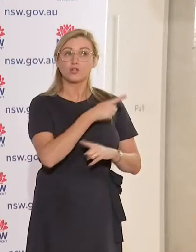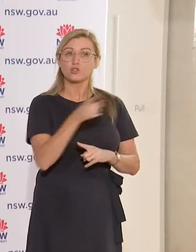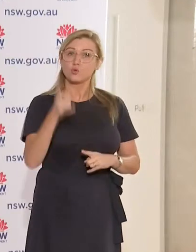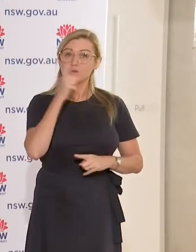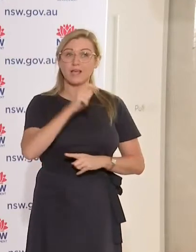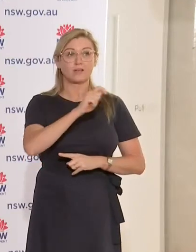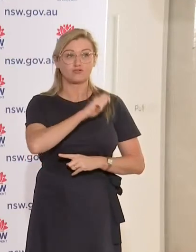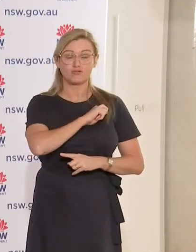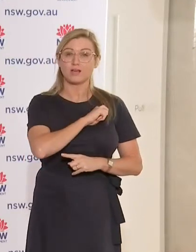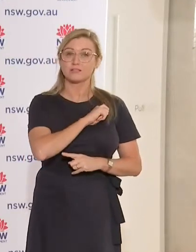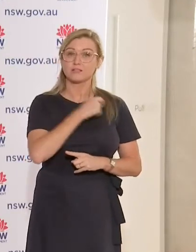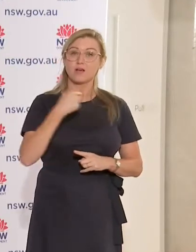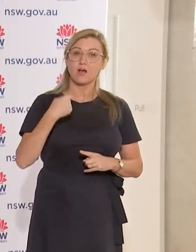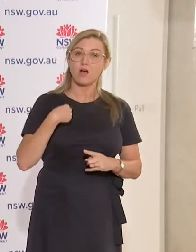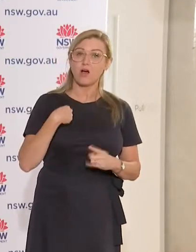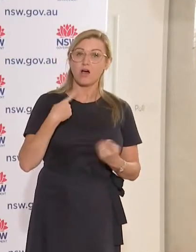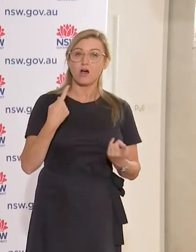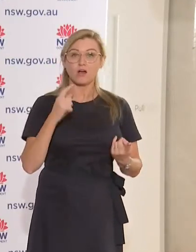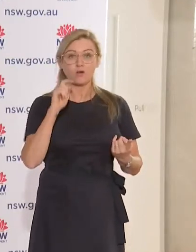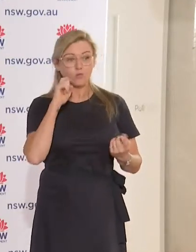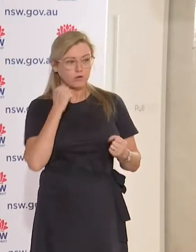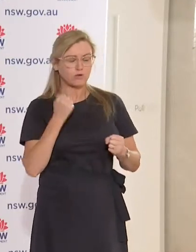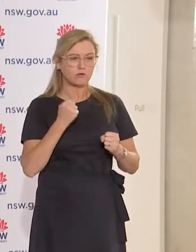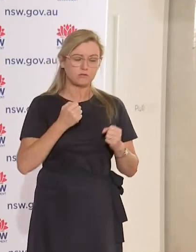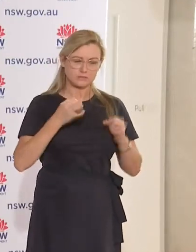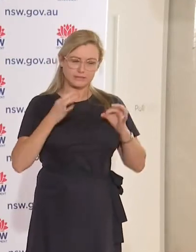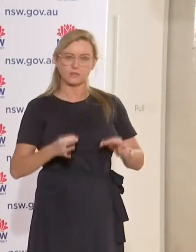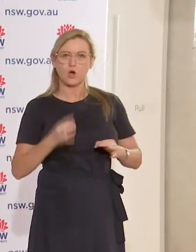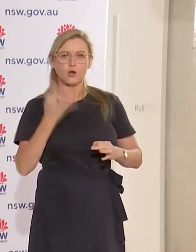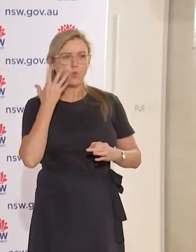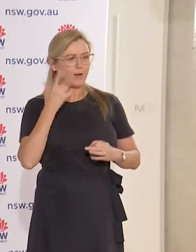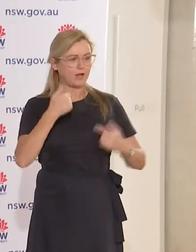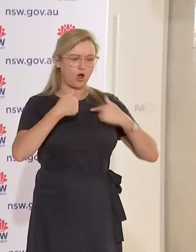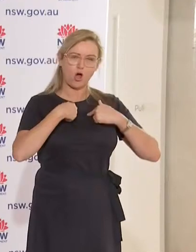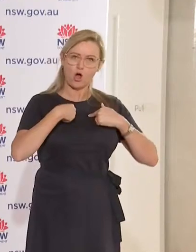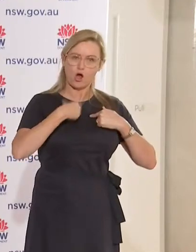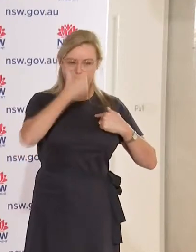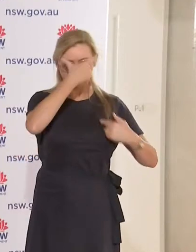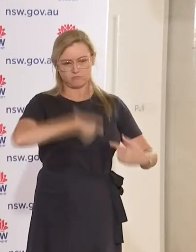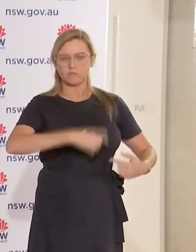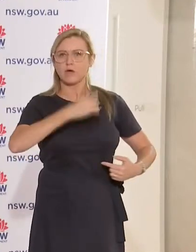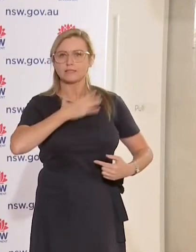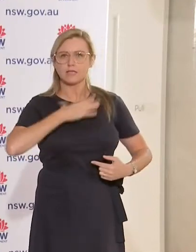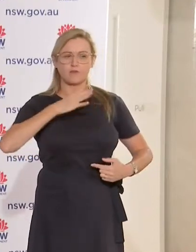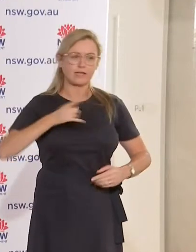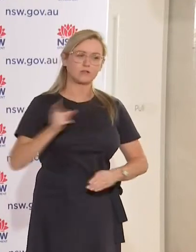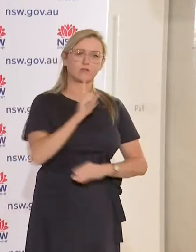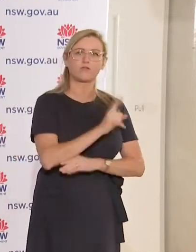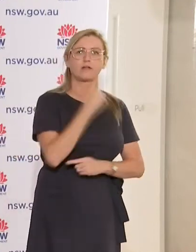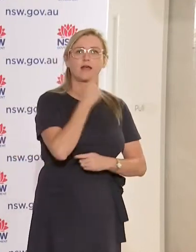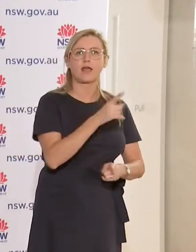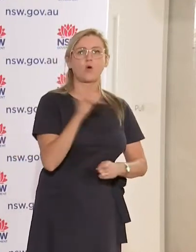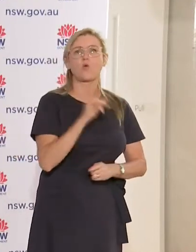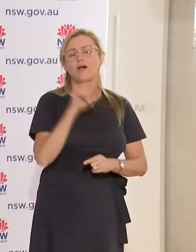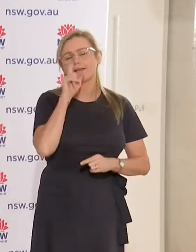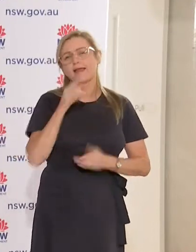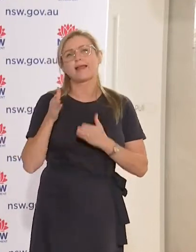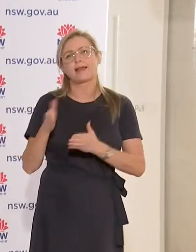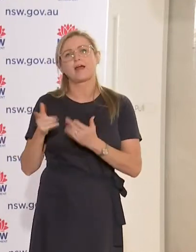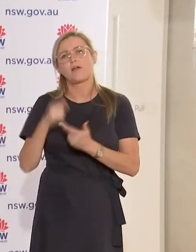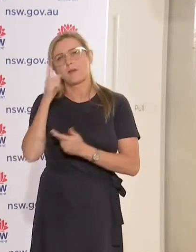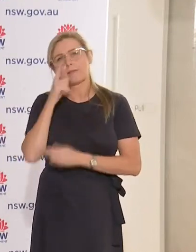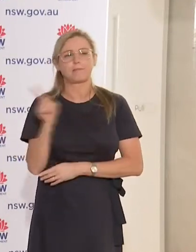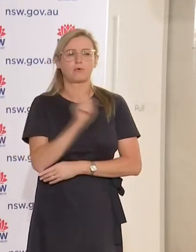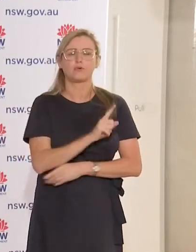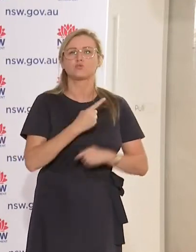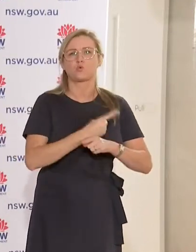that I would exercise good judgment as to when I should front, as opposed to other people providing that information. Premier. An